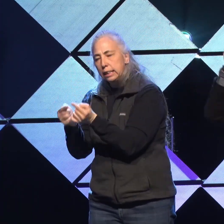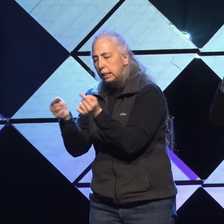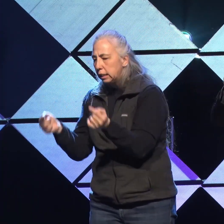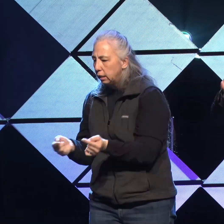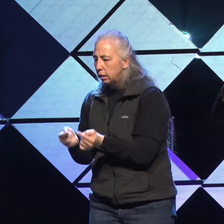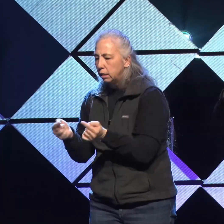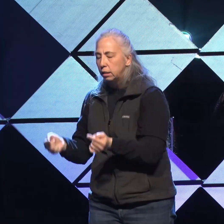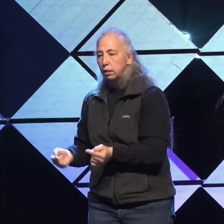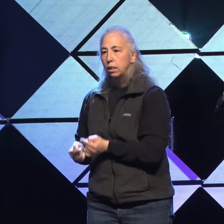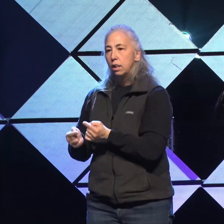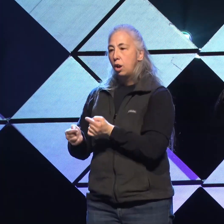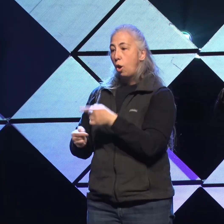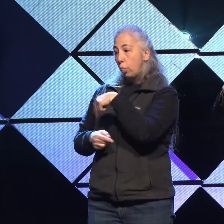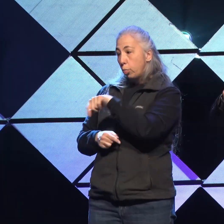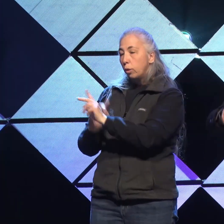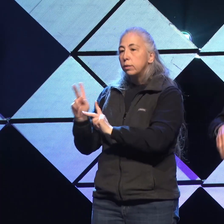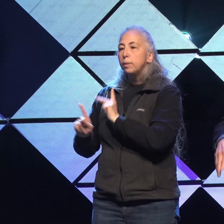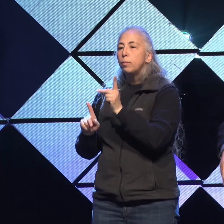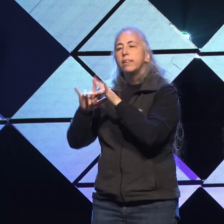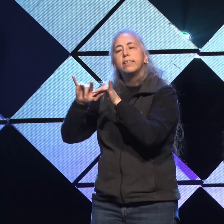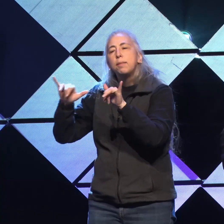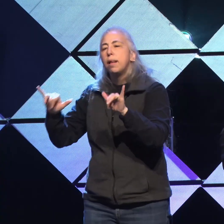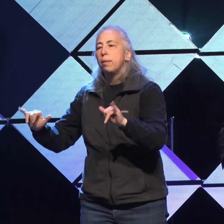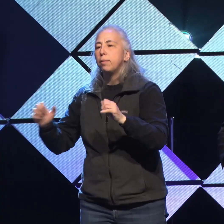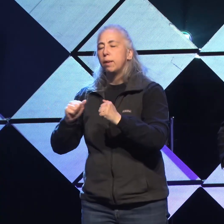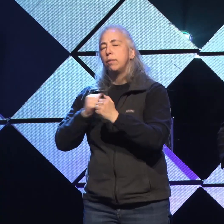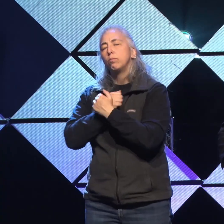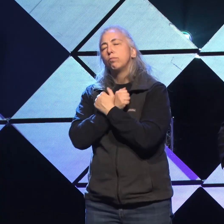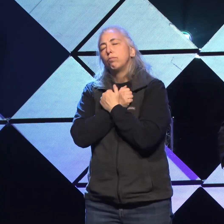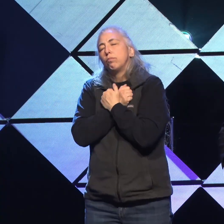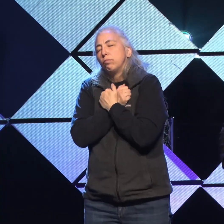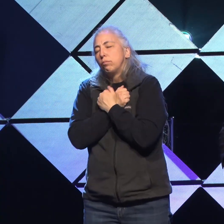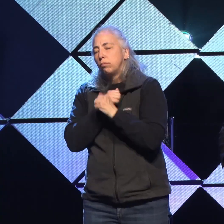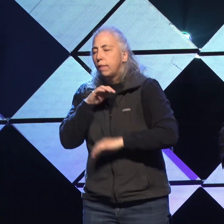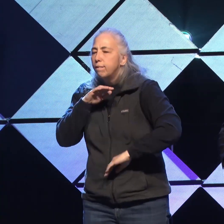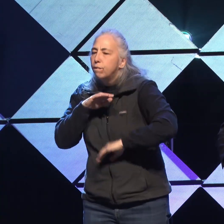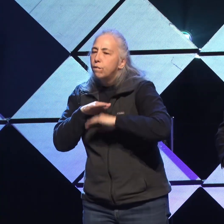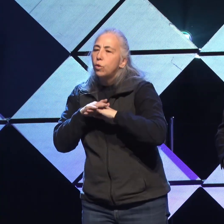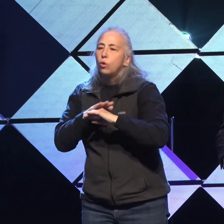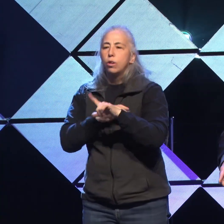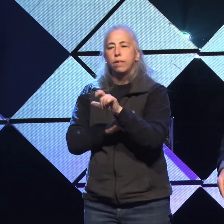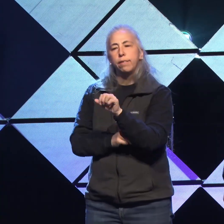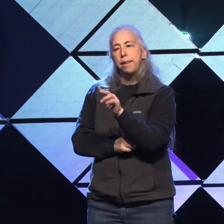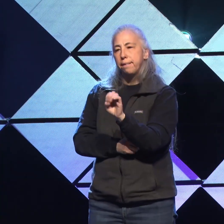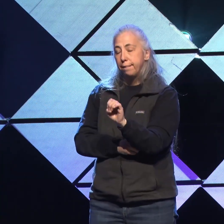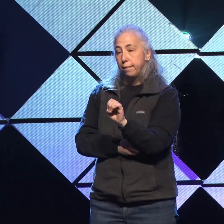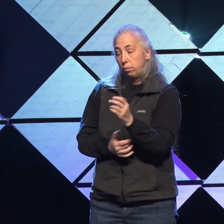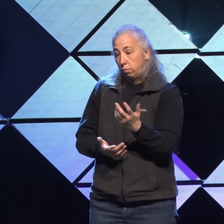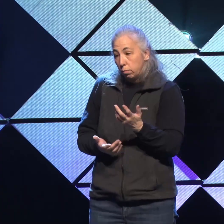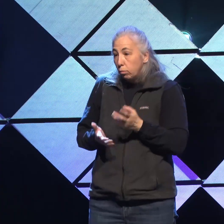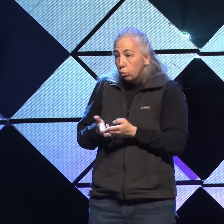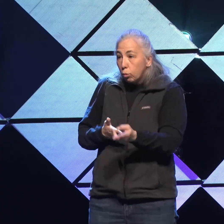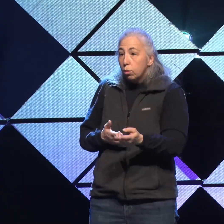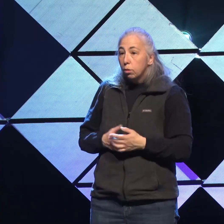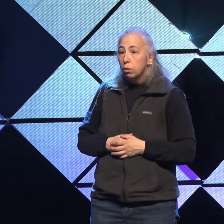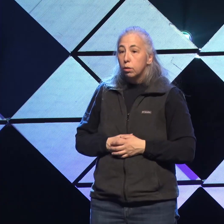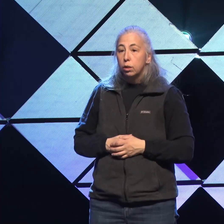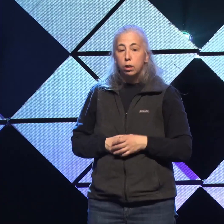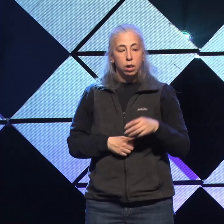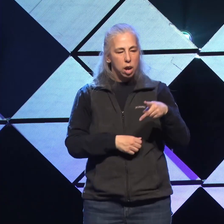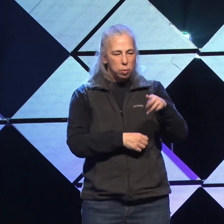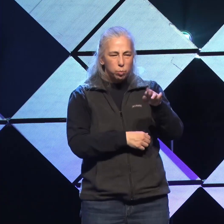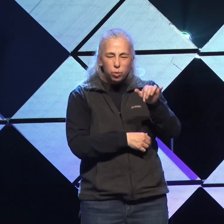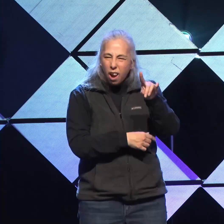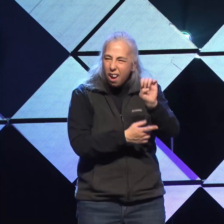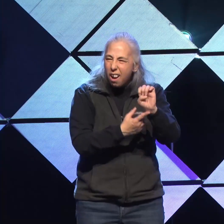they can be very loving people at the same time. They can be. And that's just the truth. Pride is